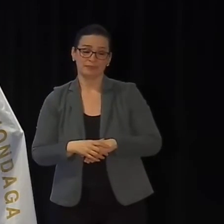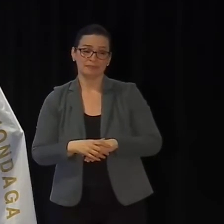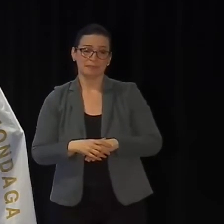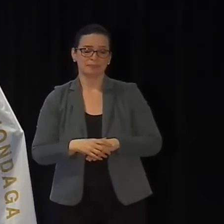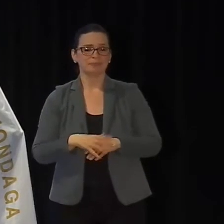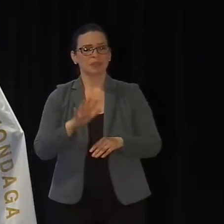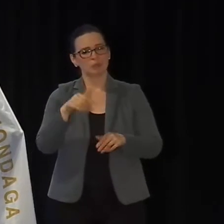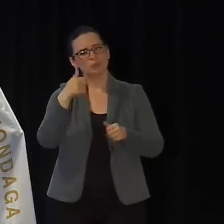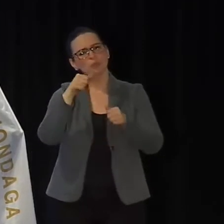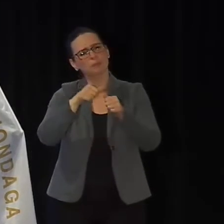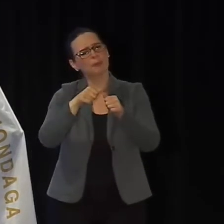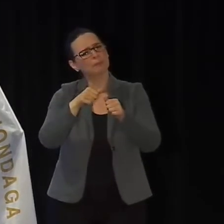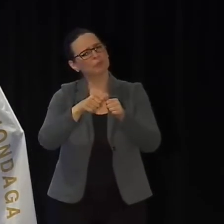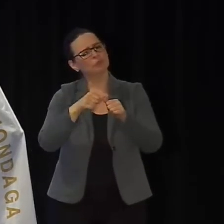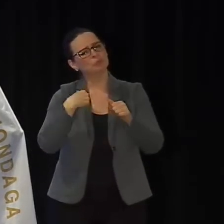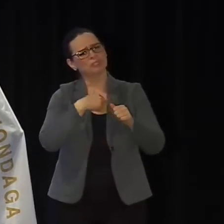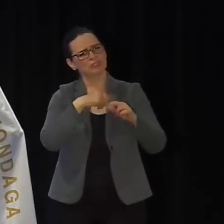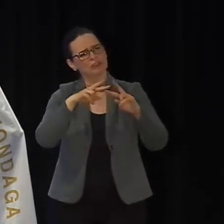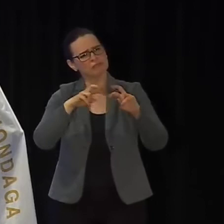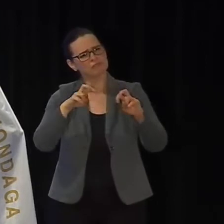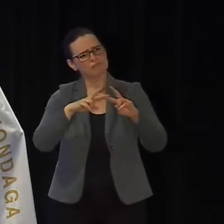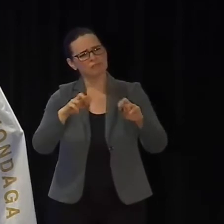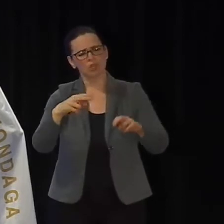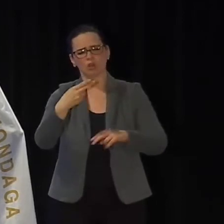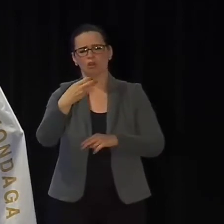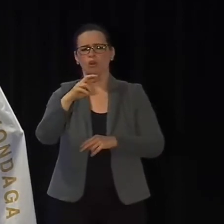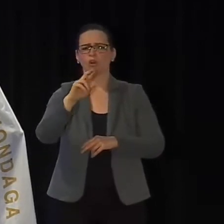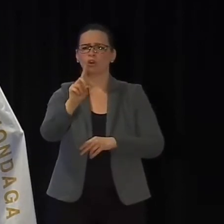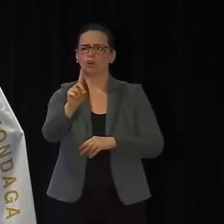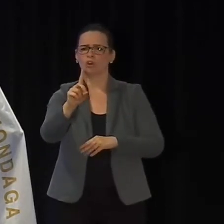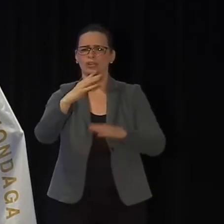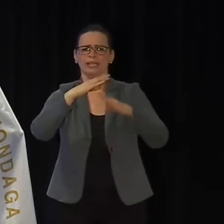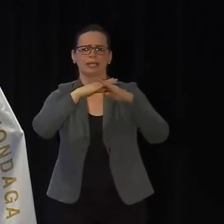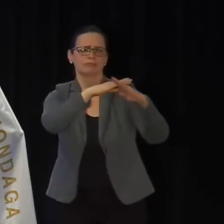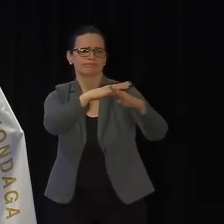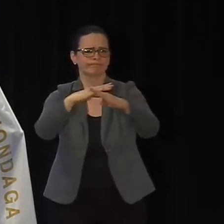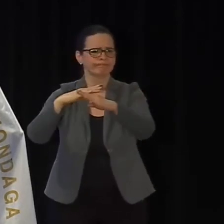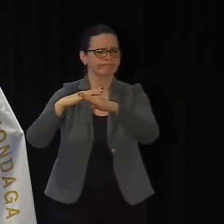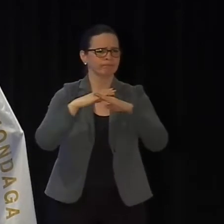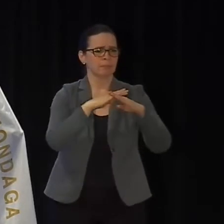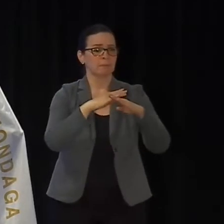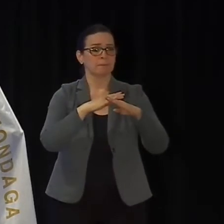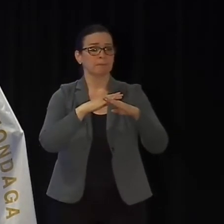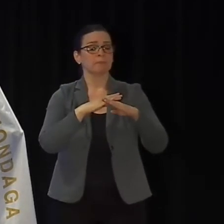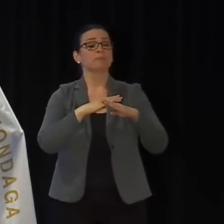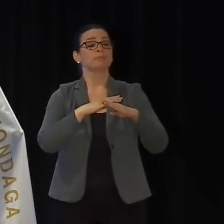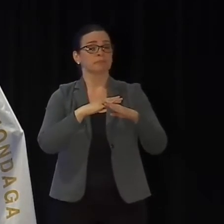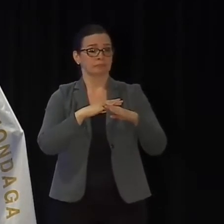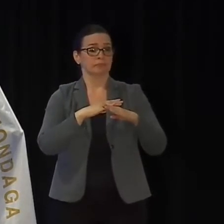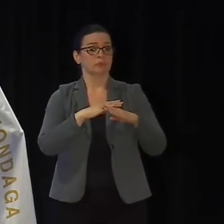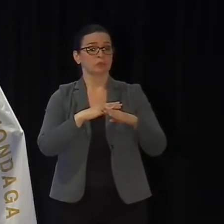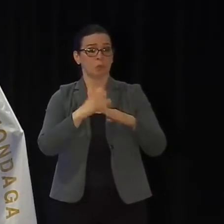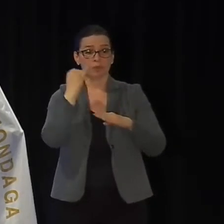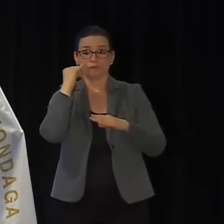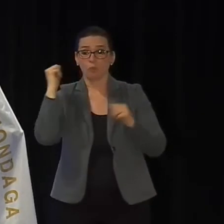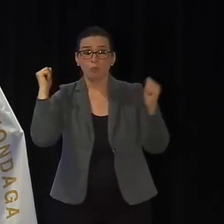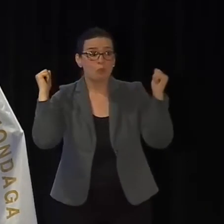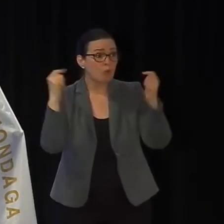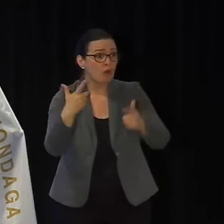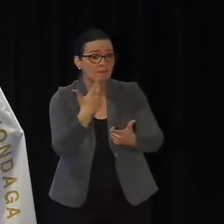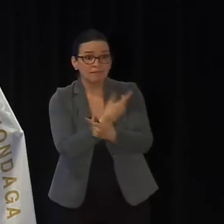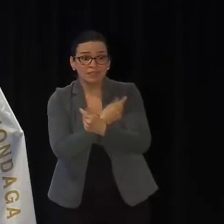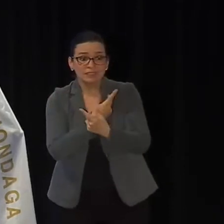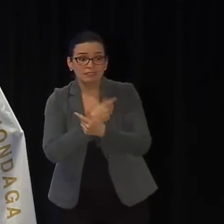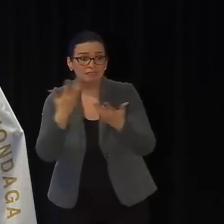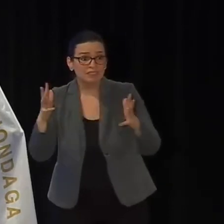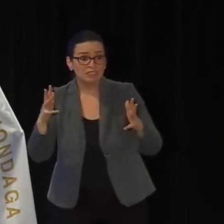when you look at herd immunity, you're looking at who you vaccinate, and then there's everybody who's gotten it too. And so we've